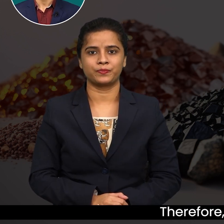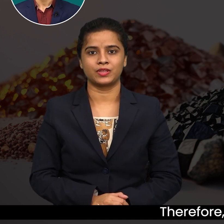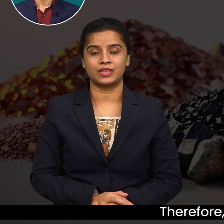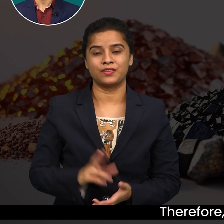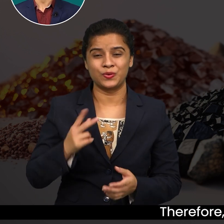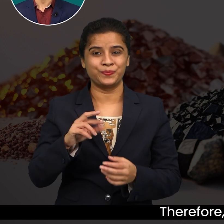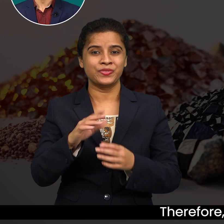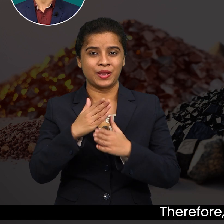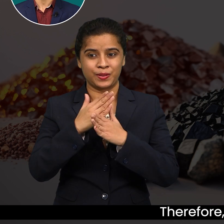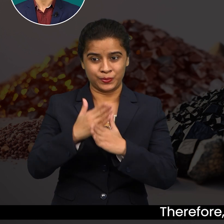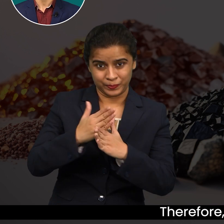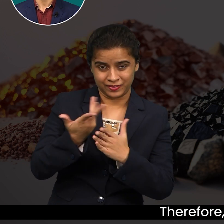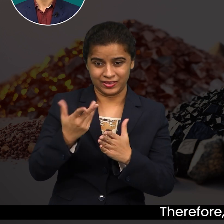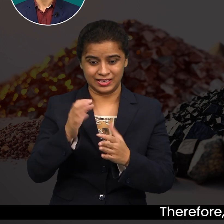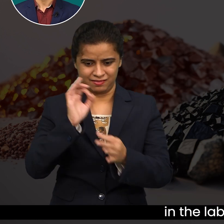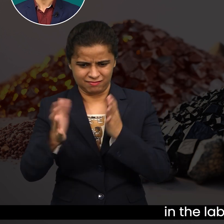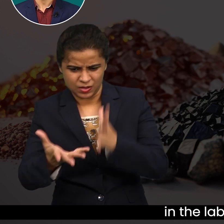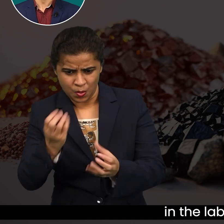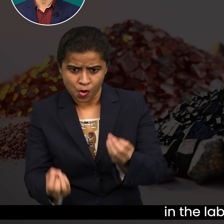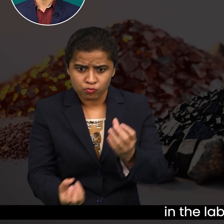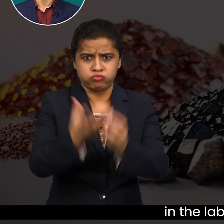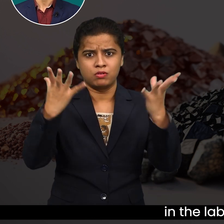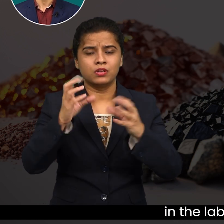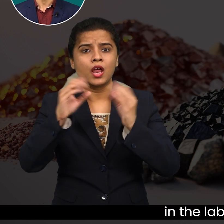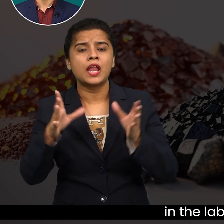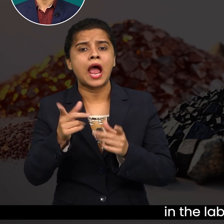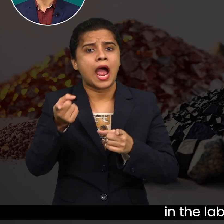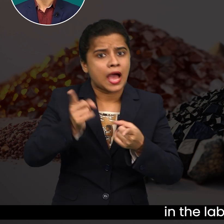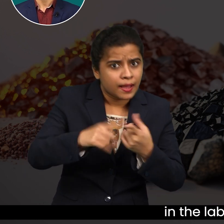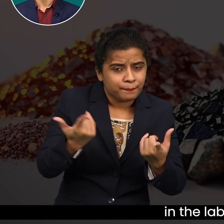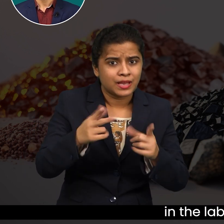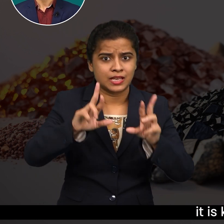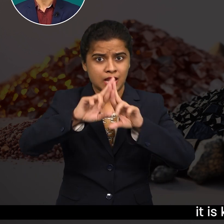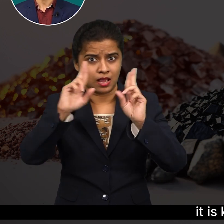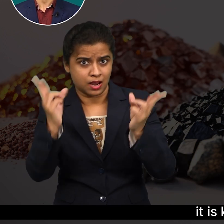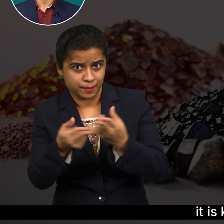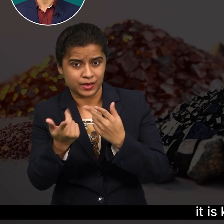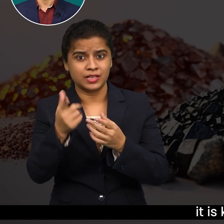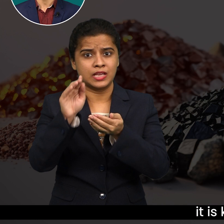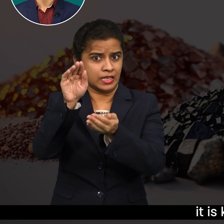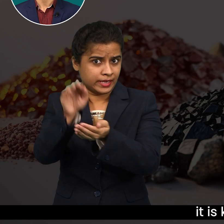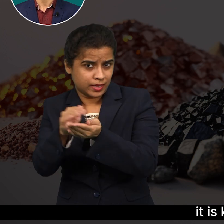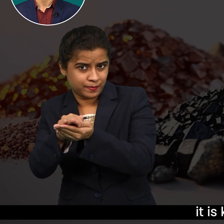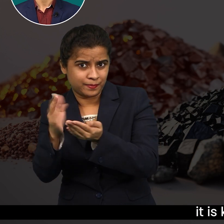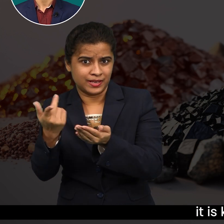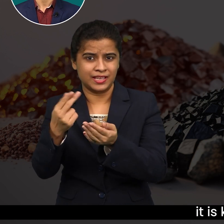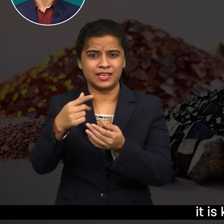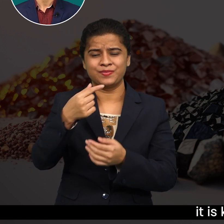Therefore, to prevent accidents in the laboratory or elsewhere, it is kept in kerosene.